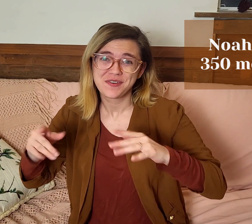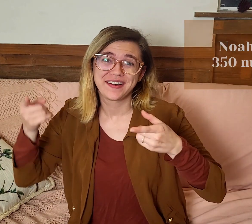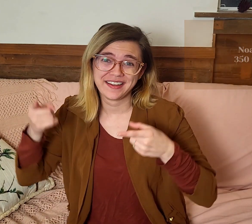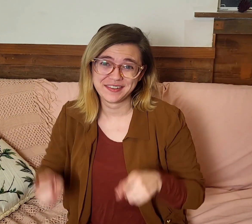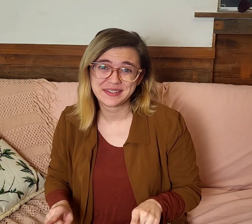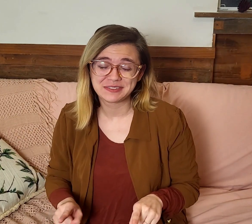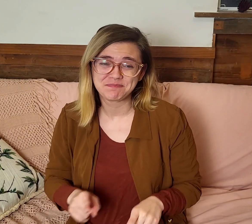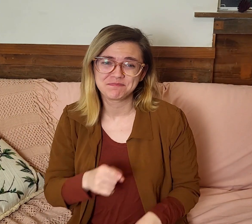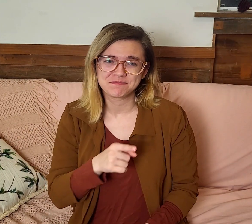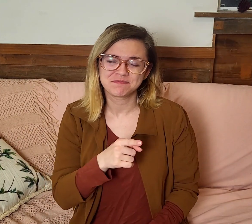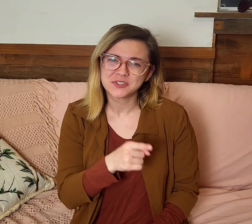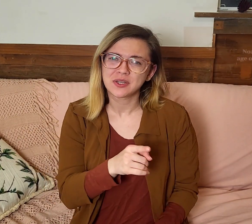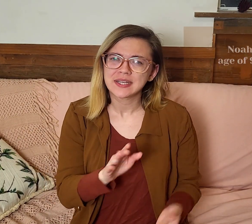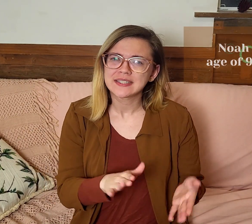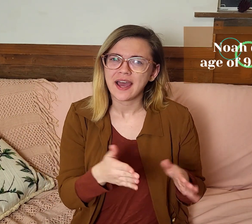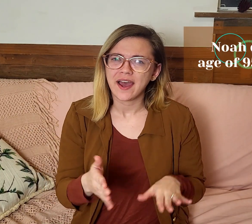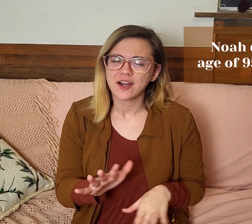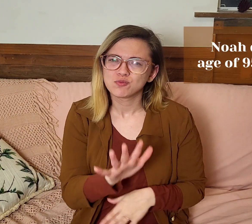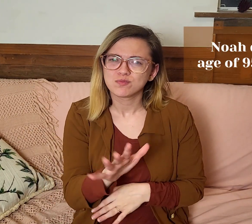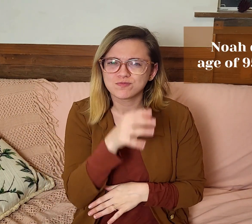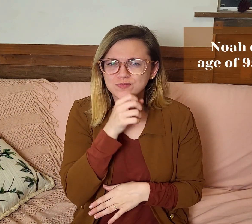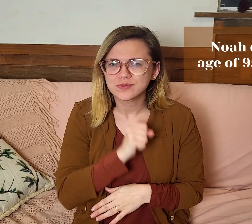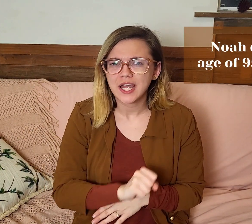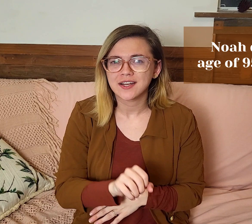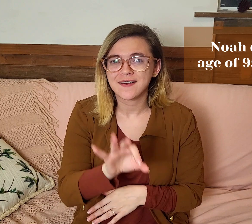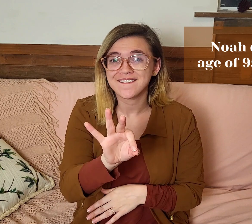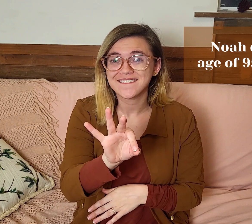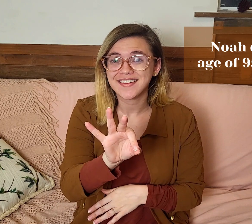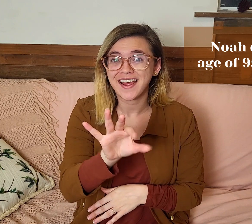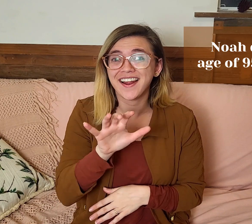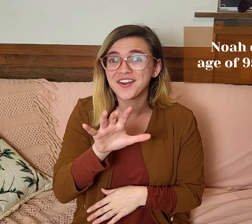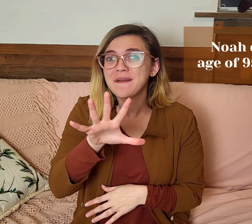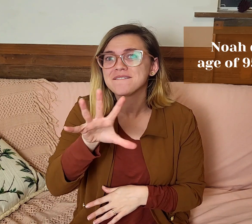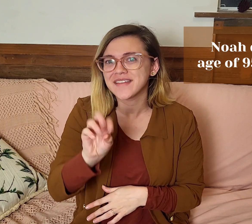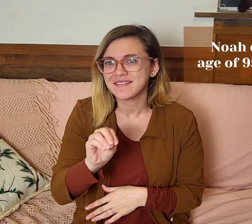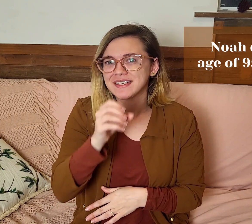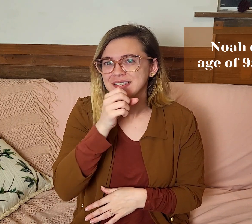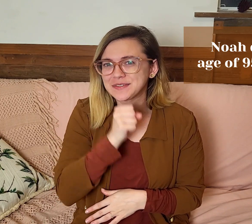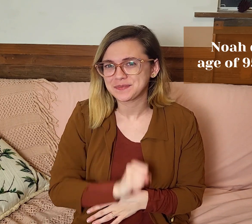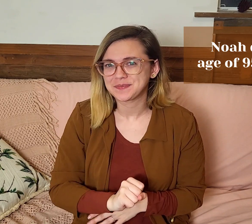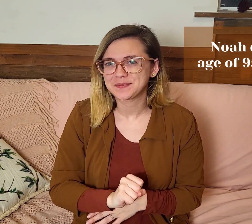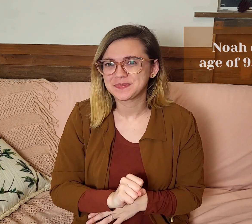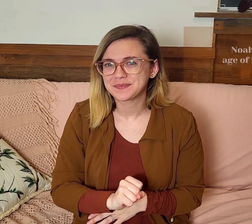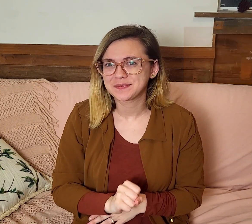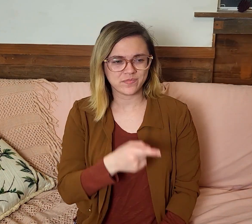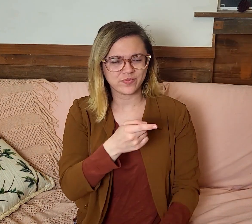place. And Noah, he passed away around the age of 950 years old.